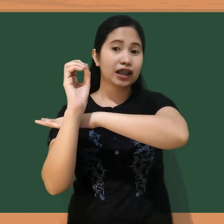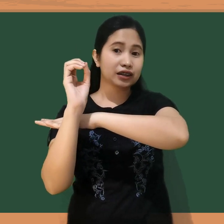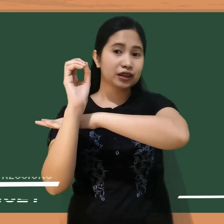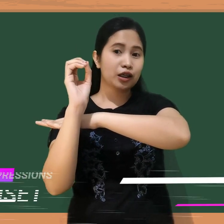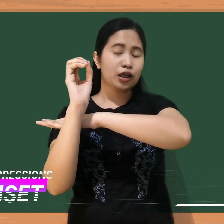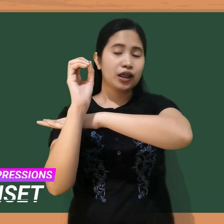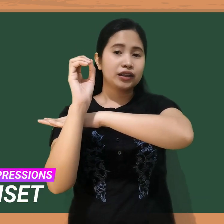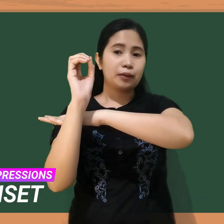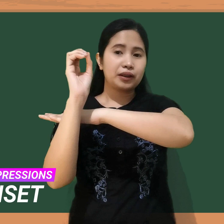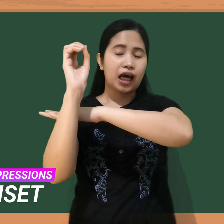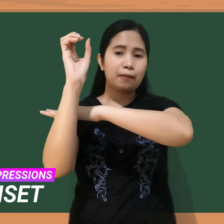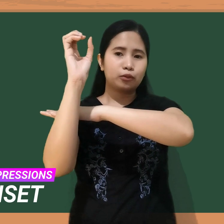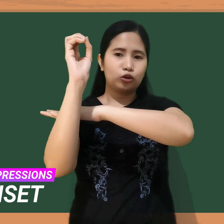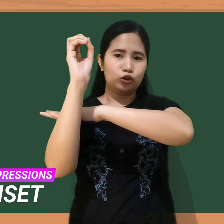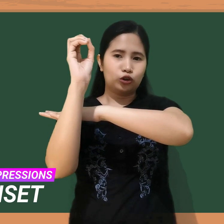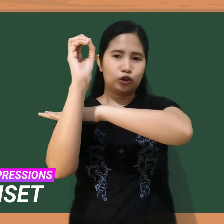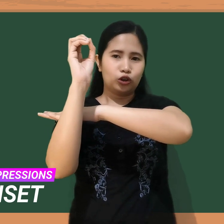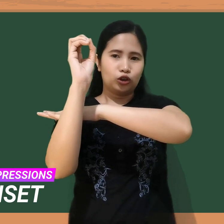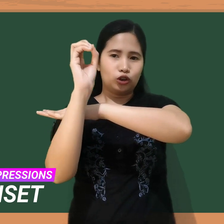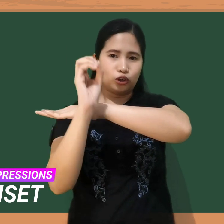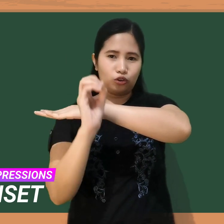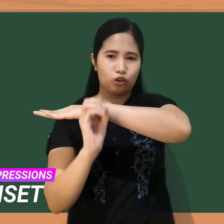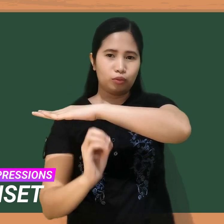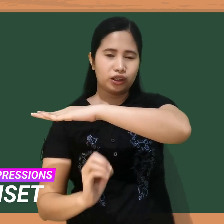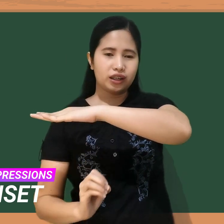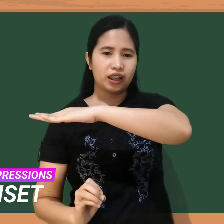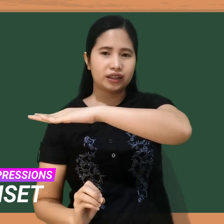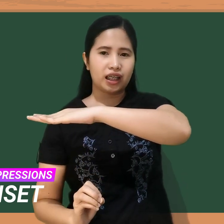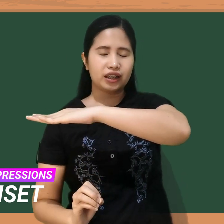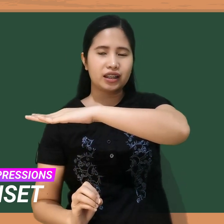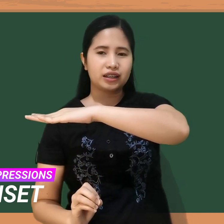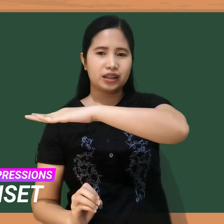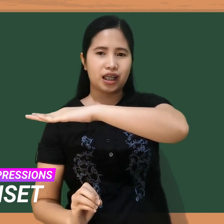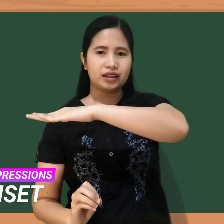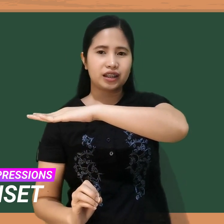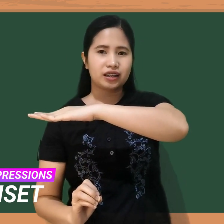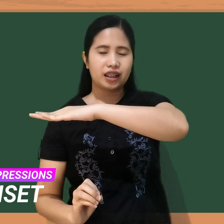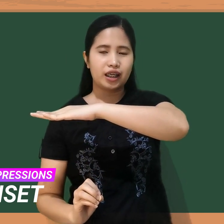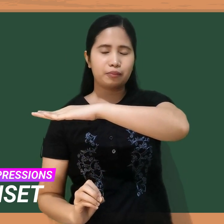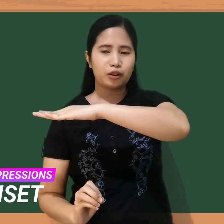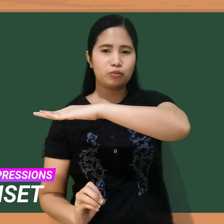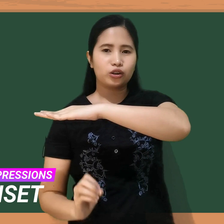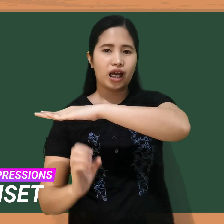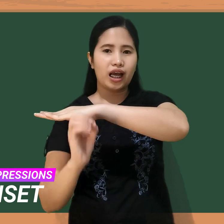sunset. Dapit hapon. Opposite ng sunrise is sunset. Ayan, palubog na